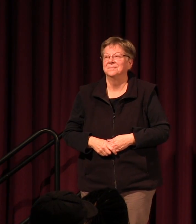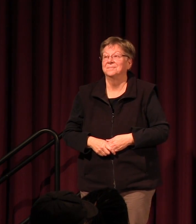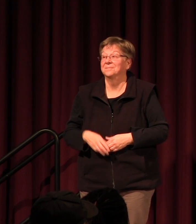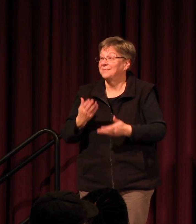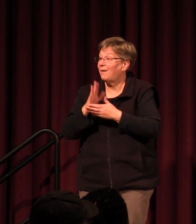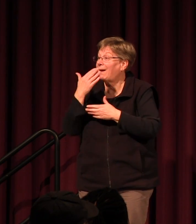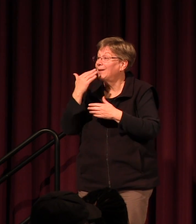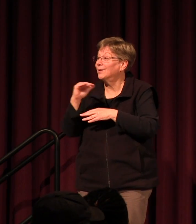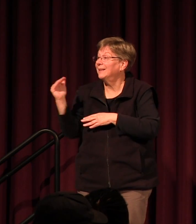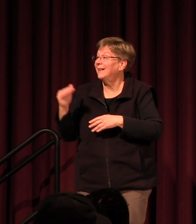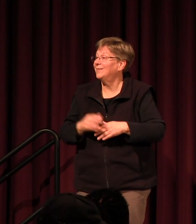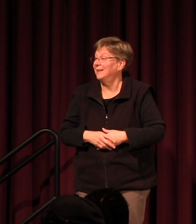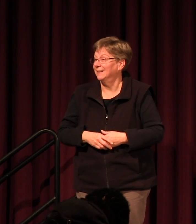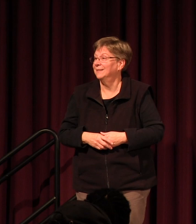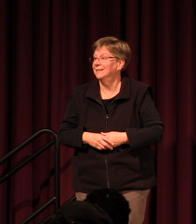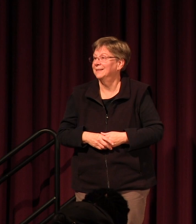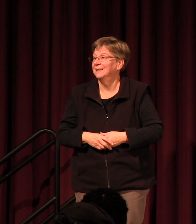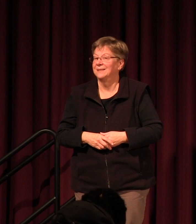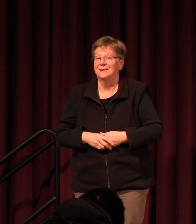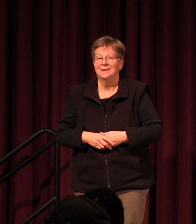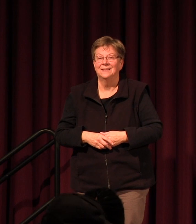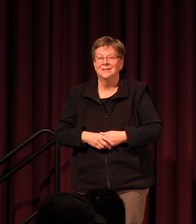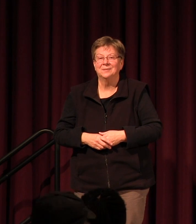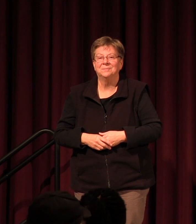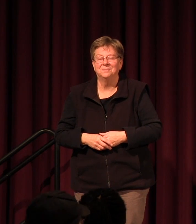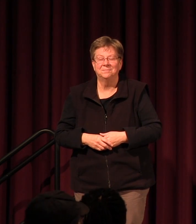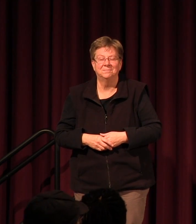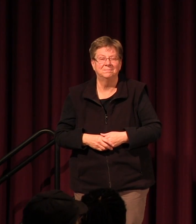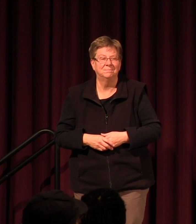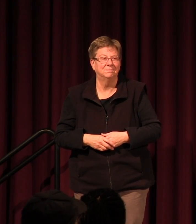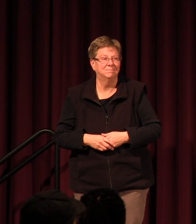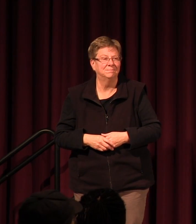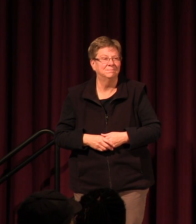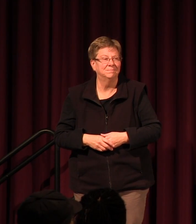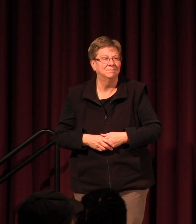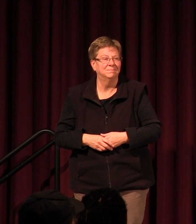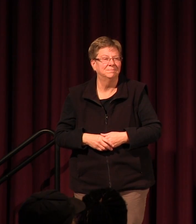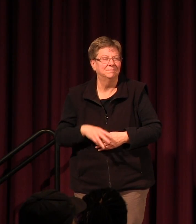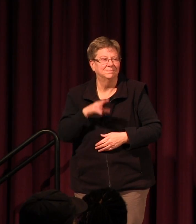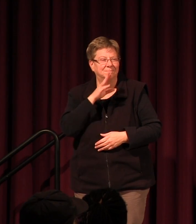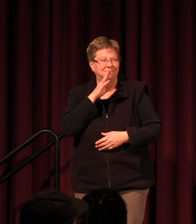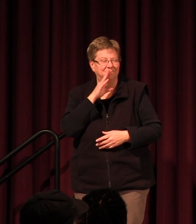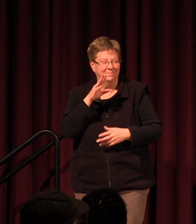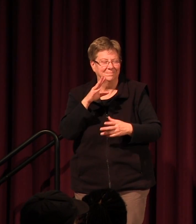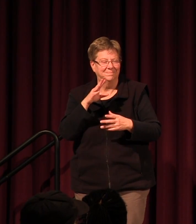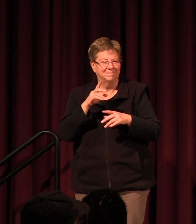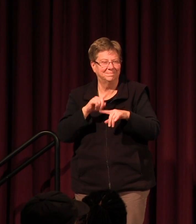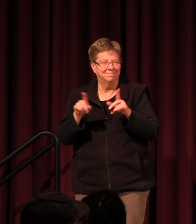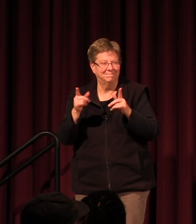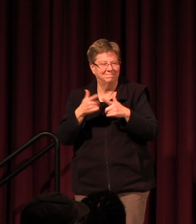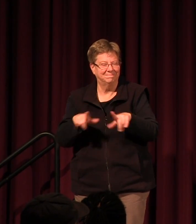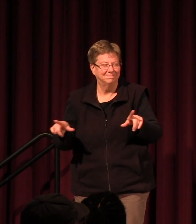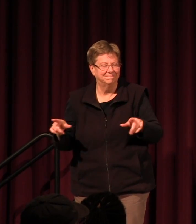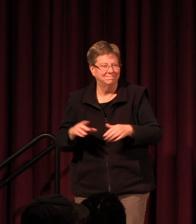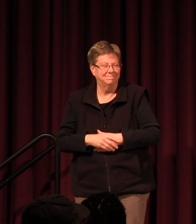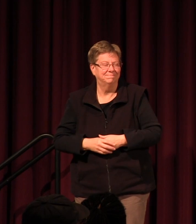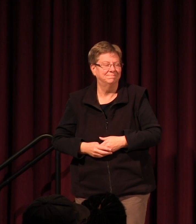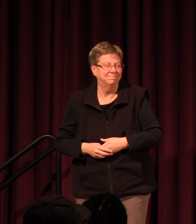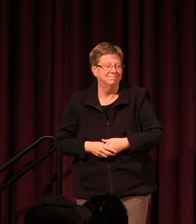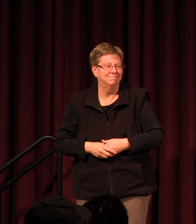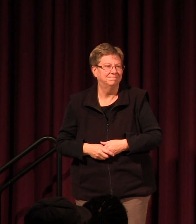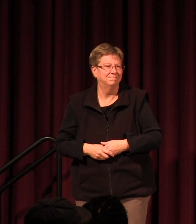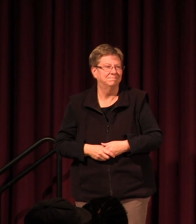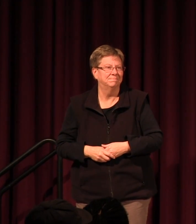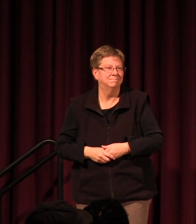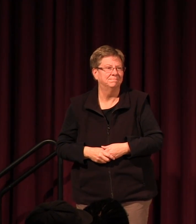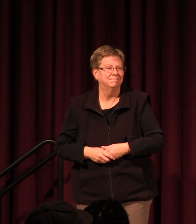All right, good evening. Tuskani toja. Ni iunis ta hawe pesh. Wao nat ka